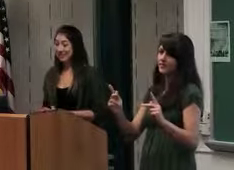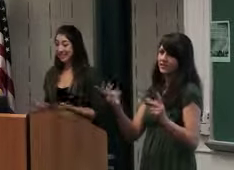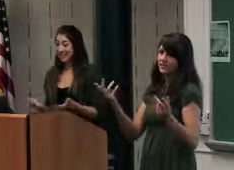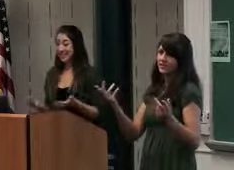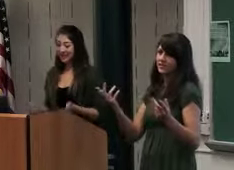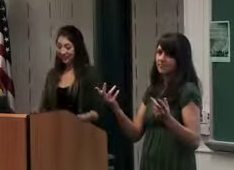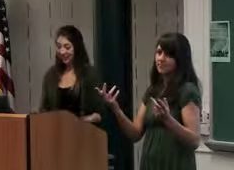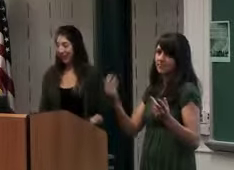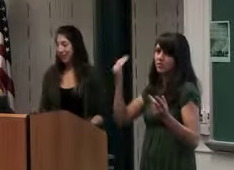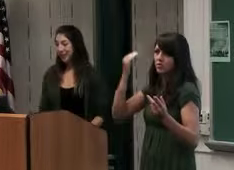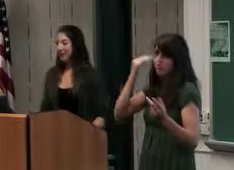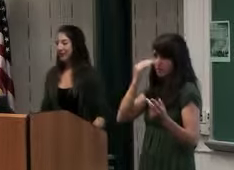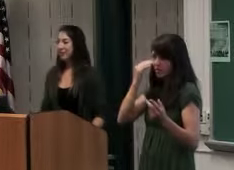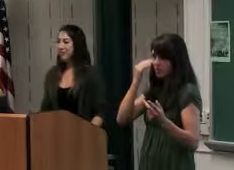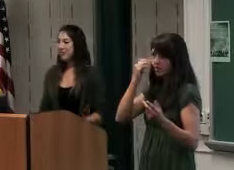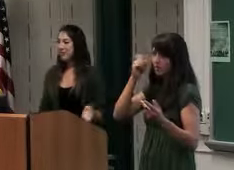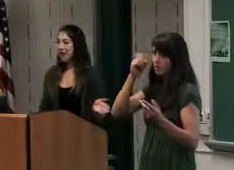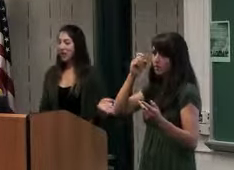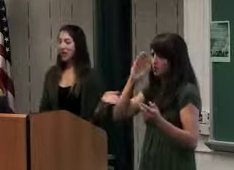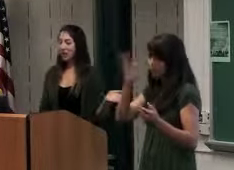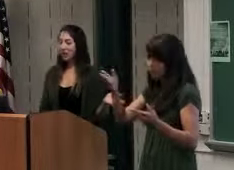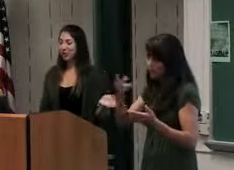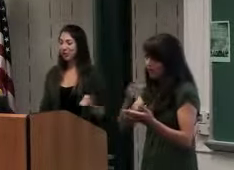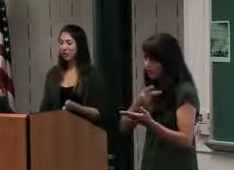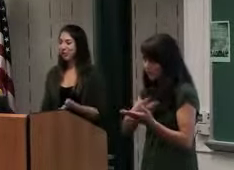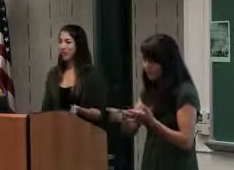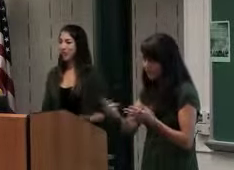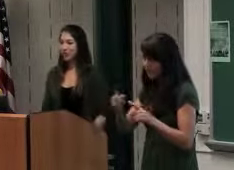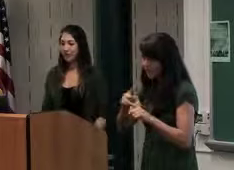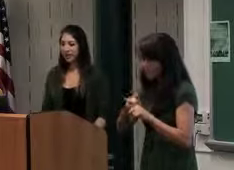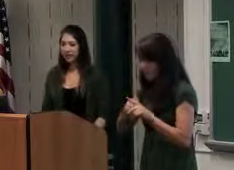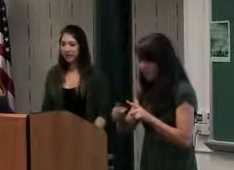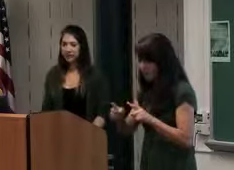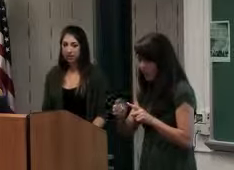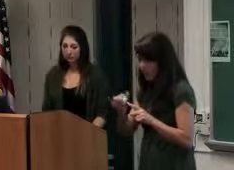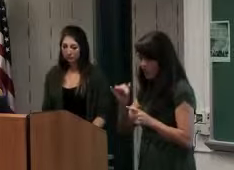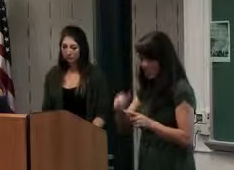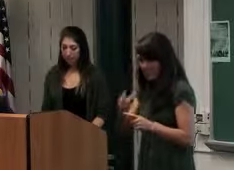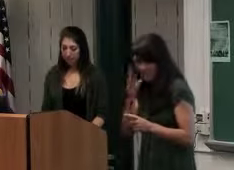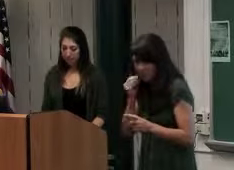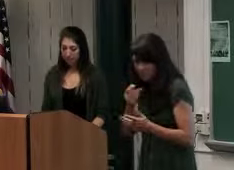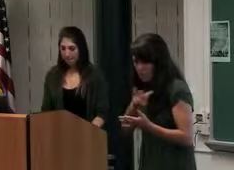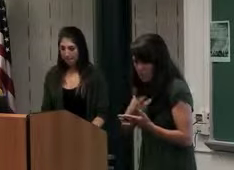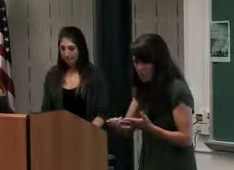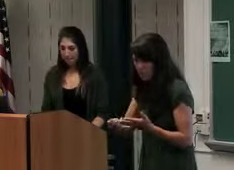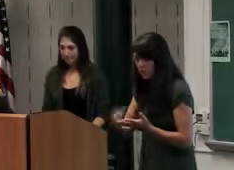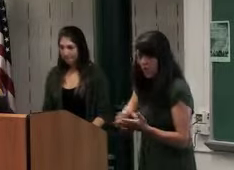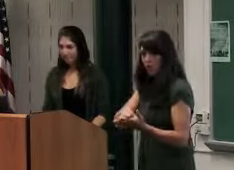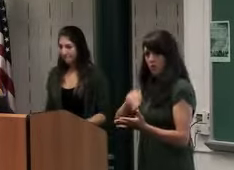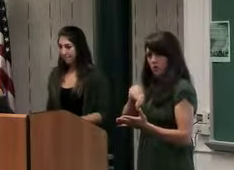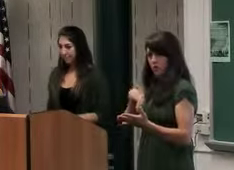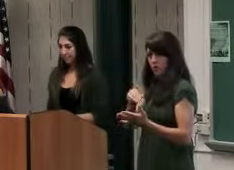That's it. Just know that you're going to fail, but it's how you improve in those moments.